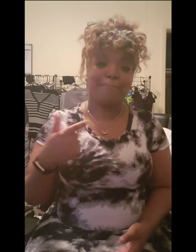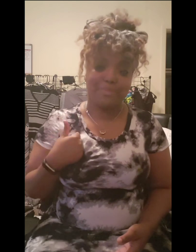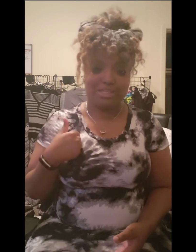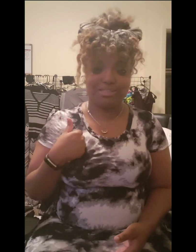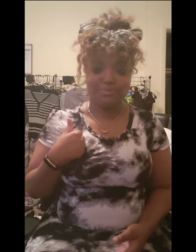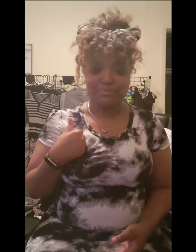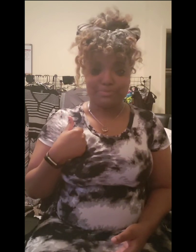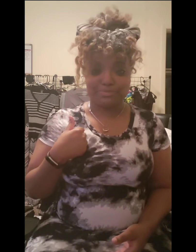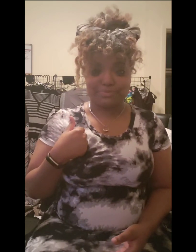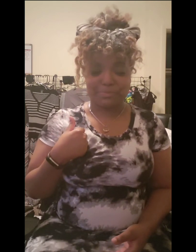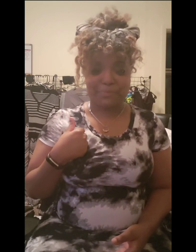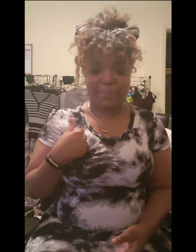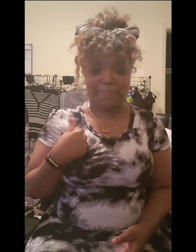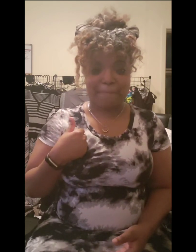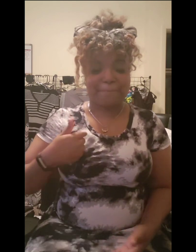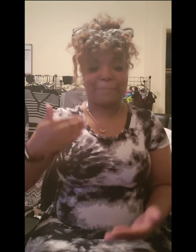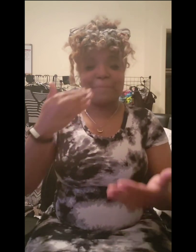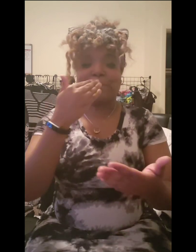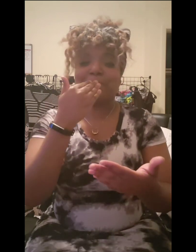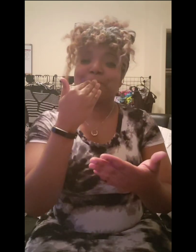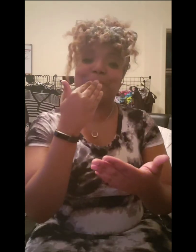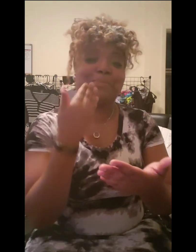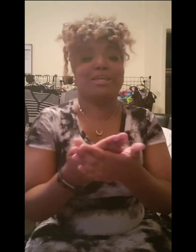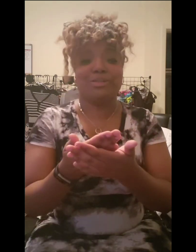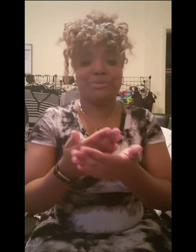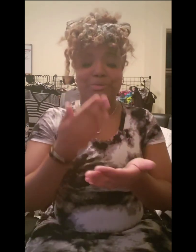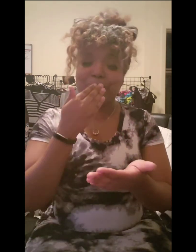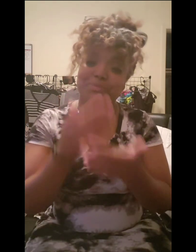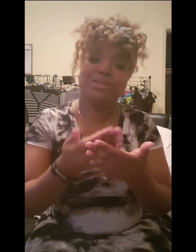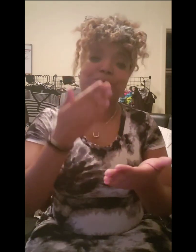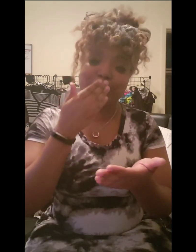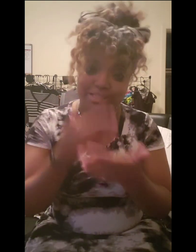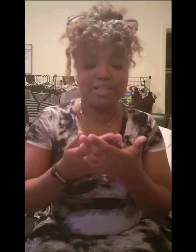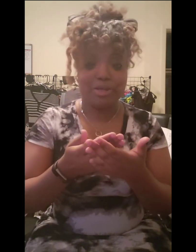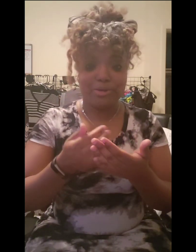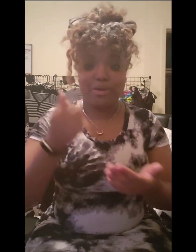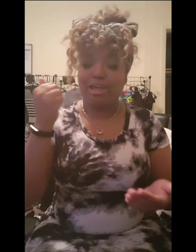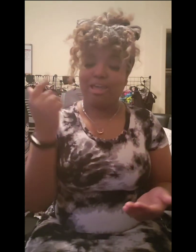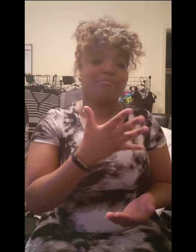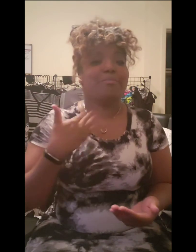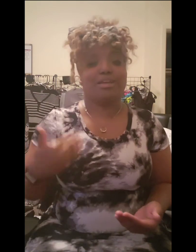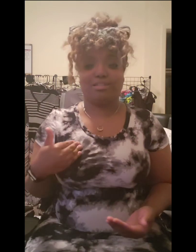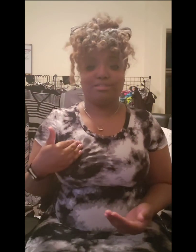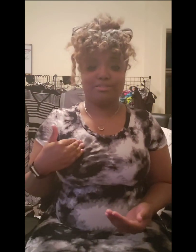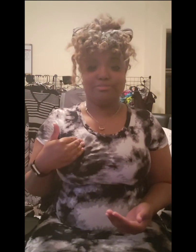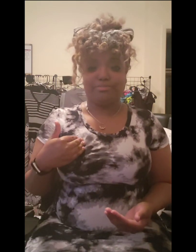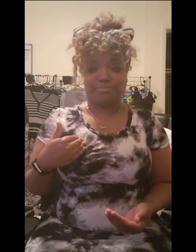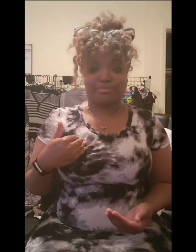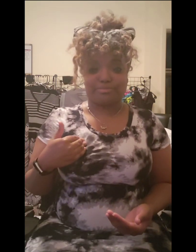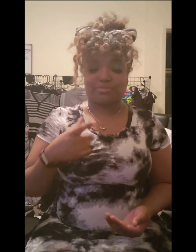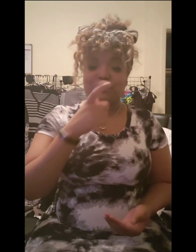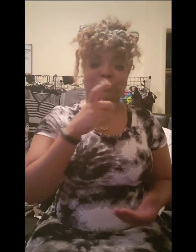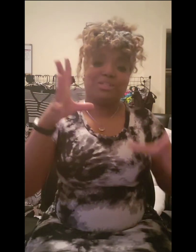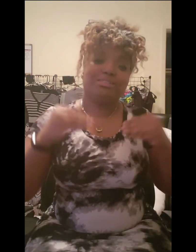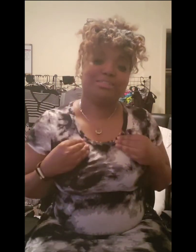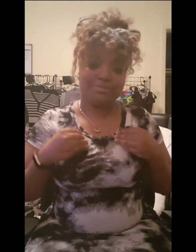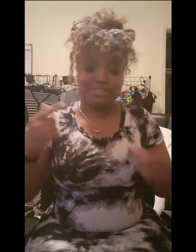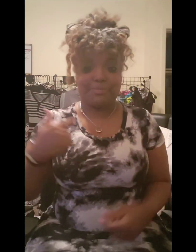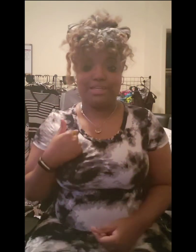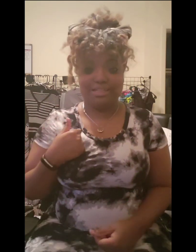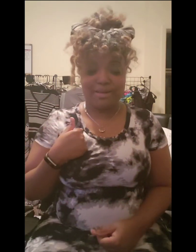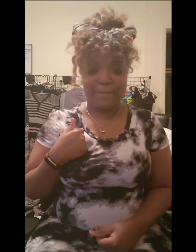about anyone taking away the fact that I think I'm beautiful. And that's all that matters. And I thank everyone, oh gosh,